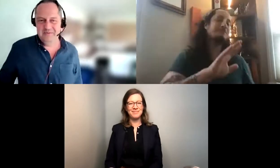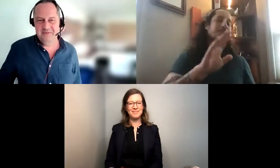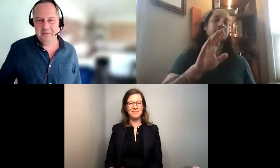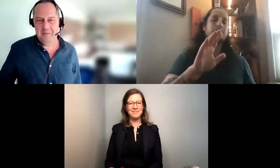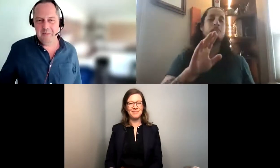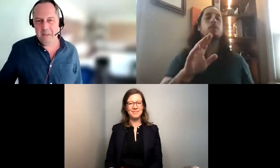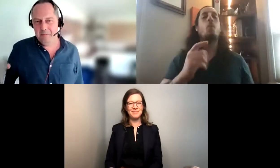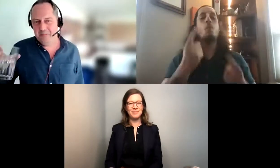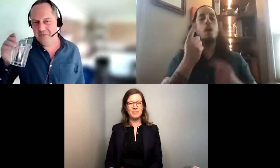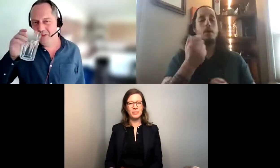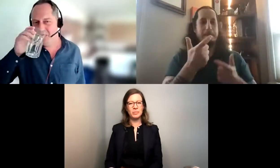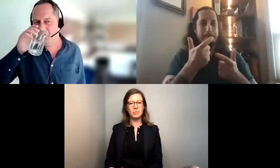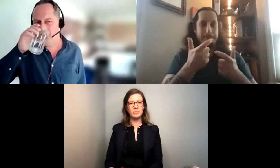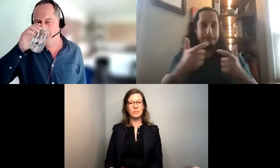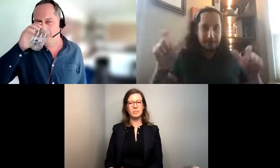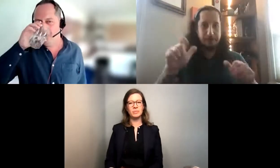Anyway,